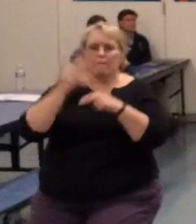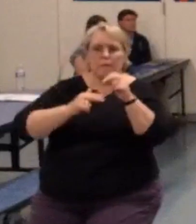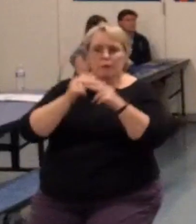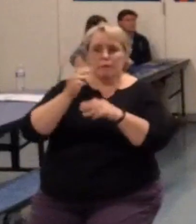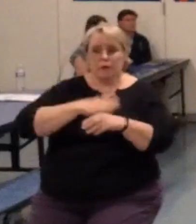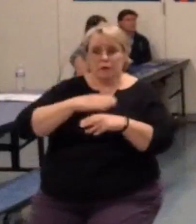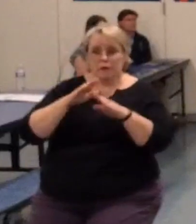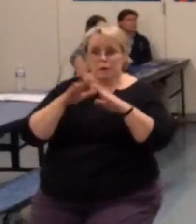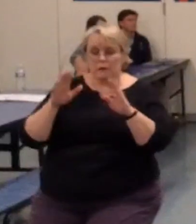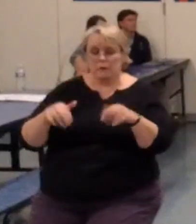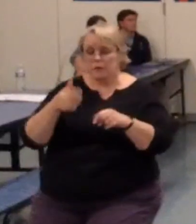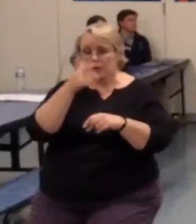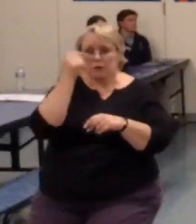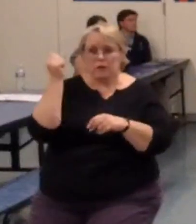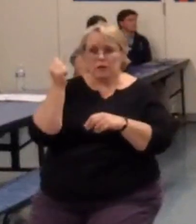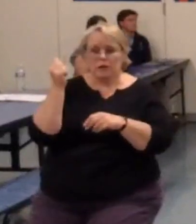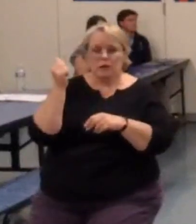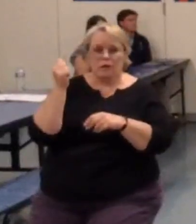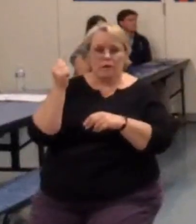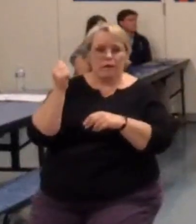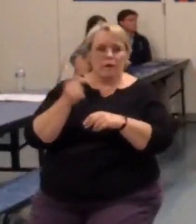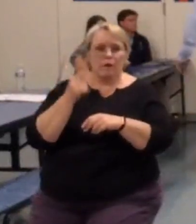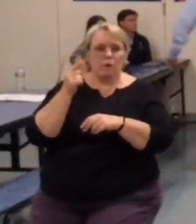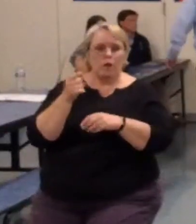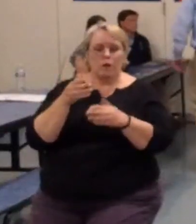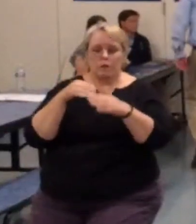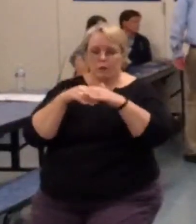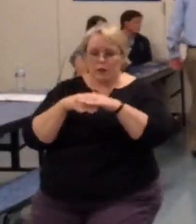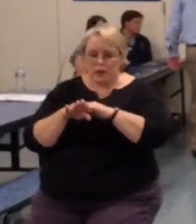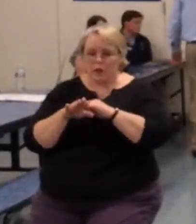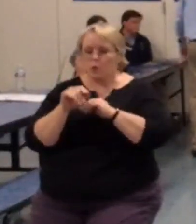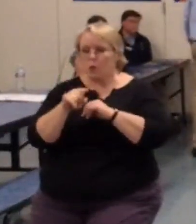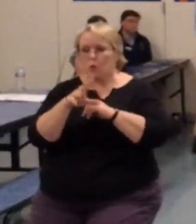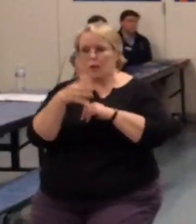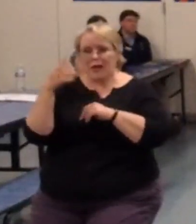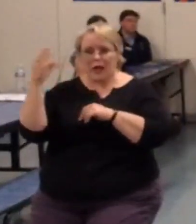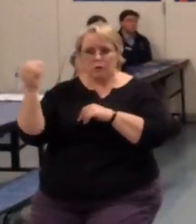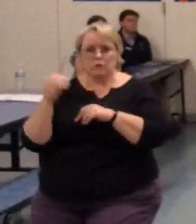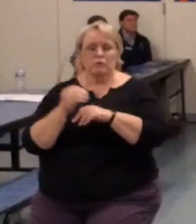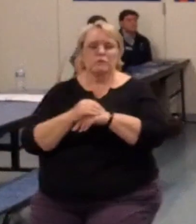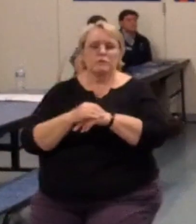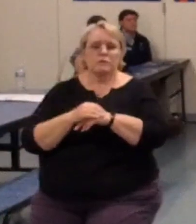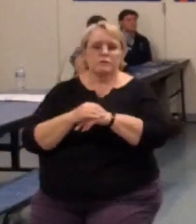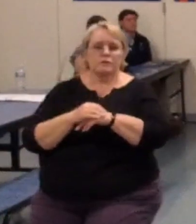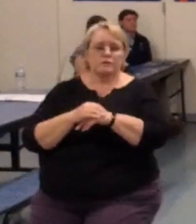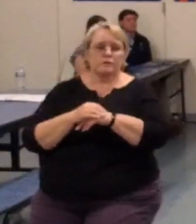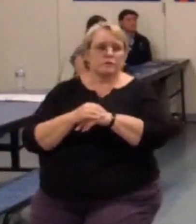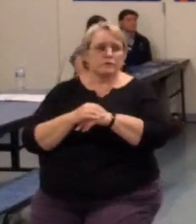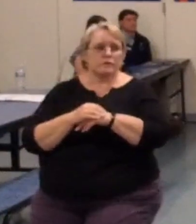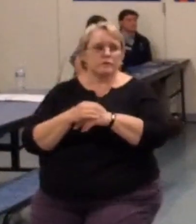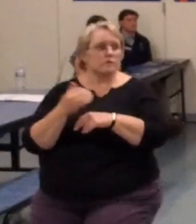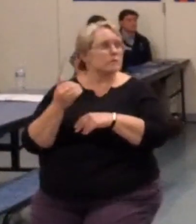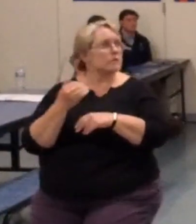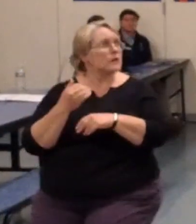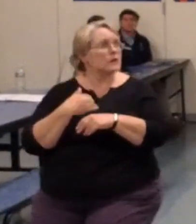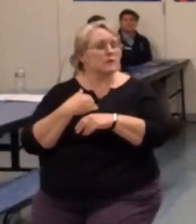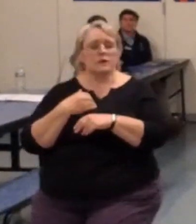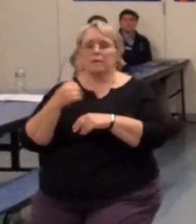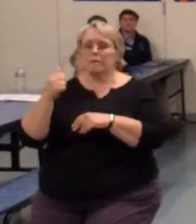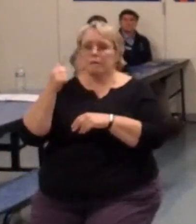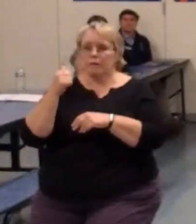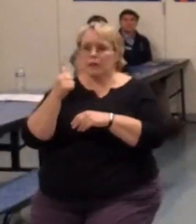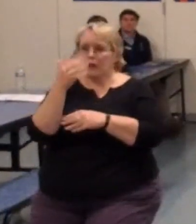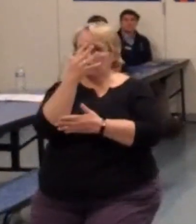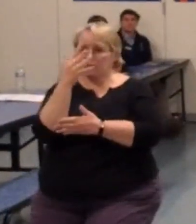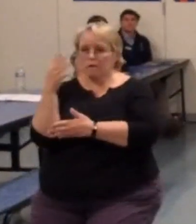it is because it was just a one-way in, one-way out. You had, on the backside, you had